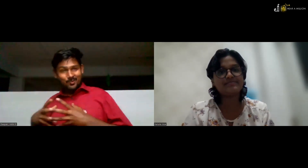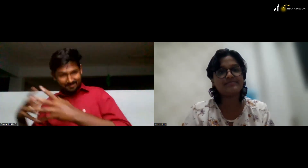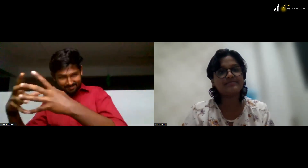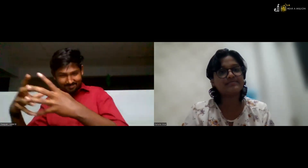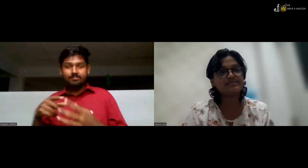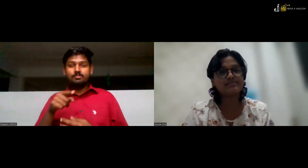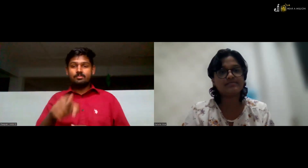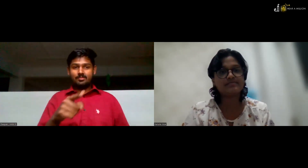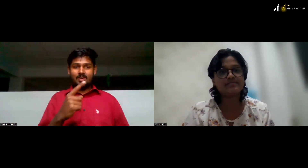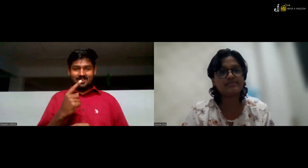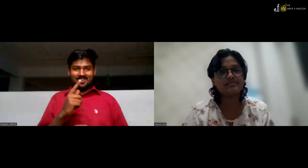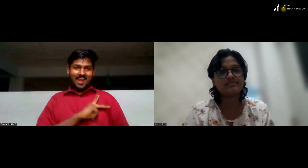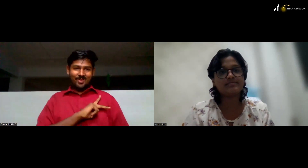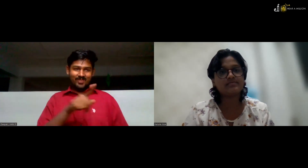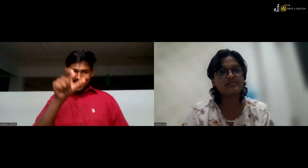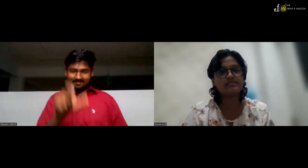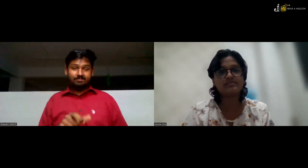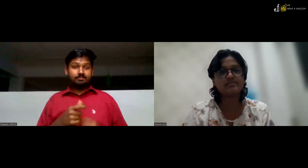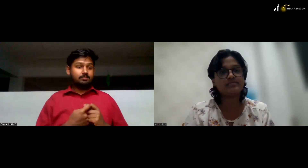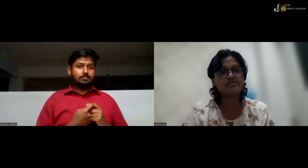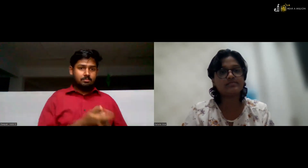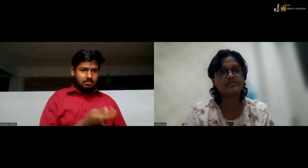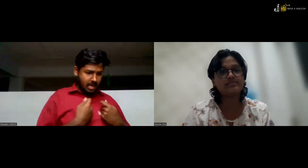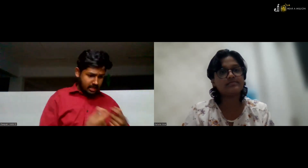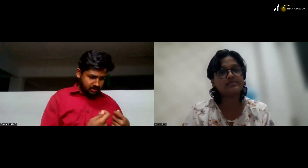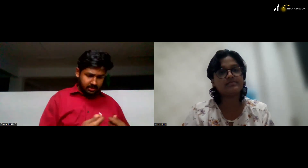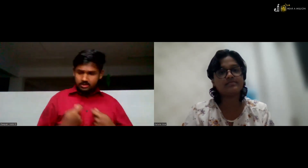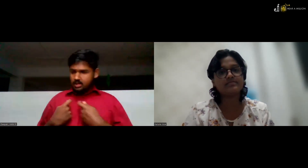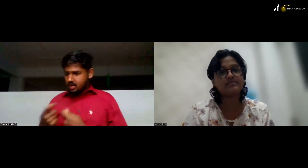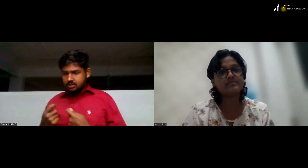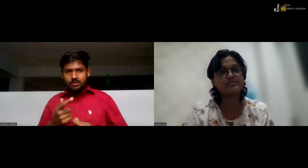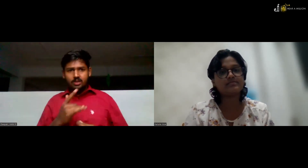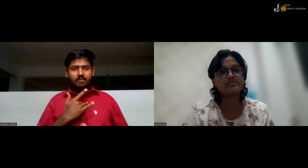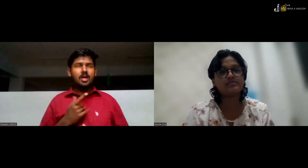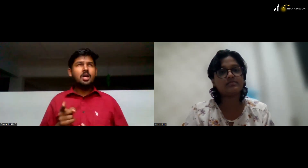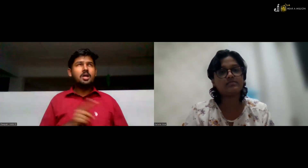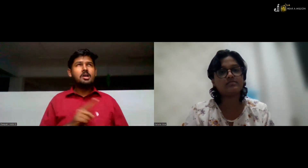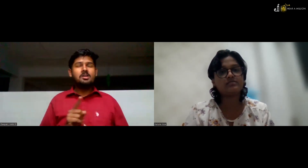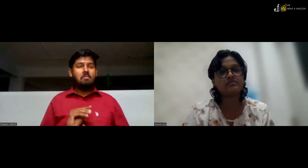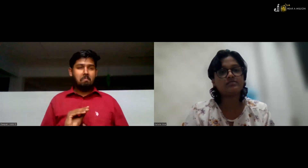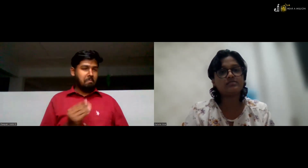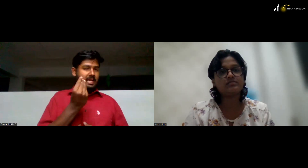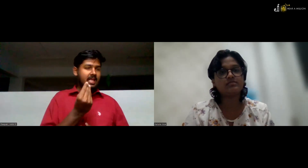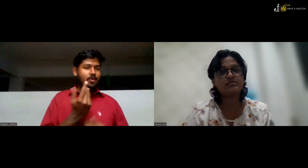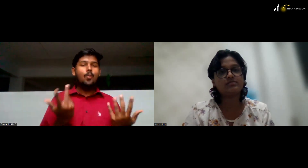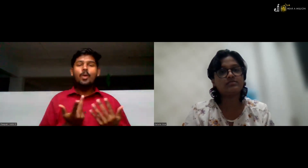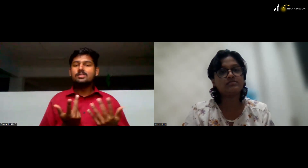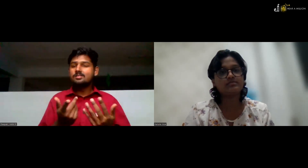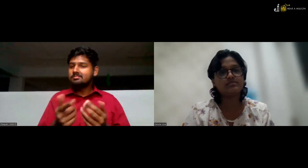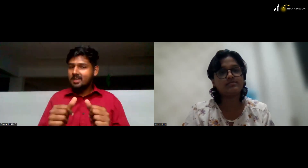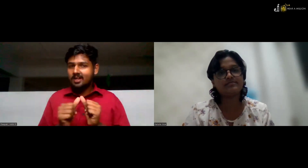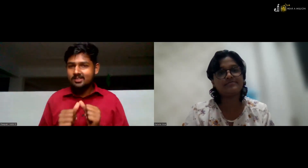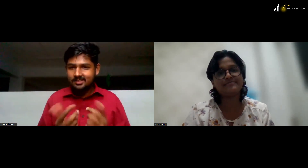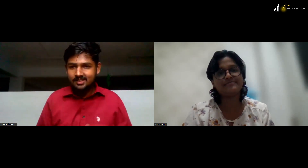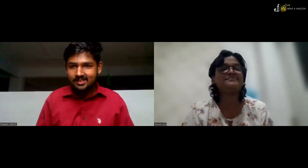So when you travel alone and when you travel in the group, so what do you think that, I mean, the expenditure